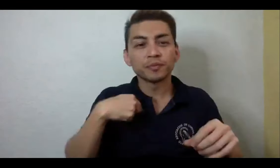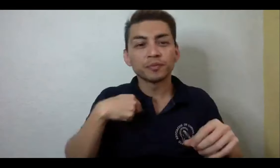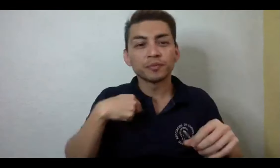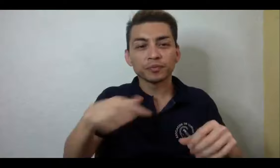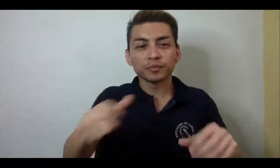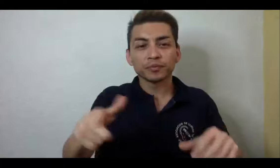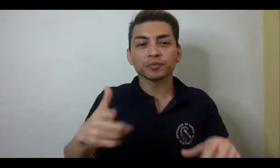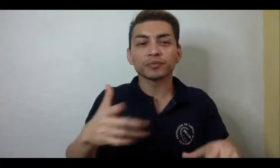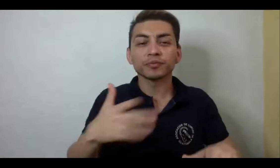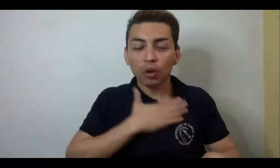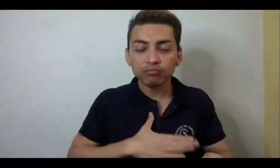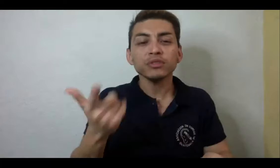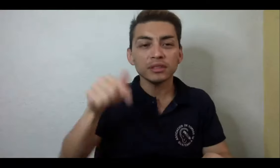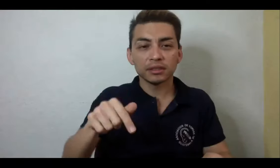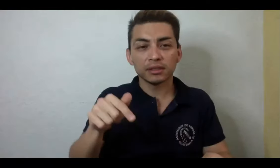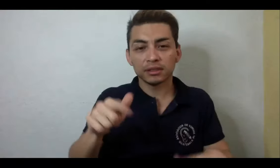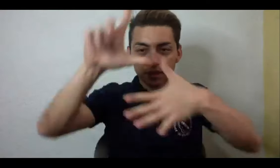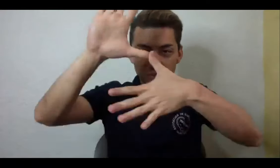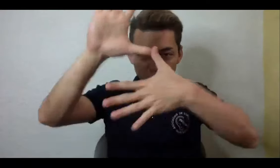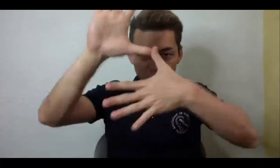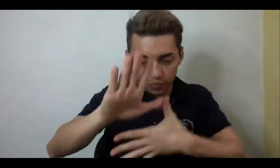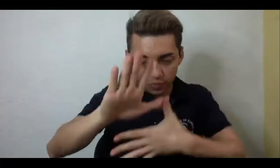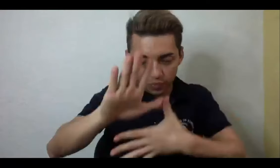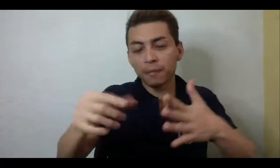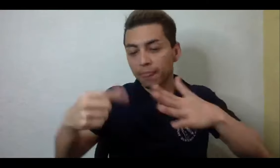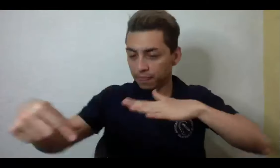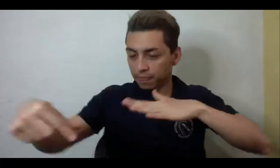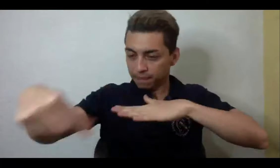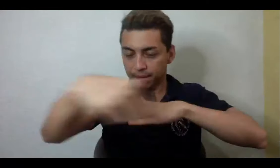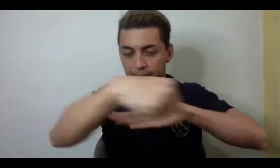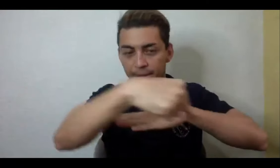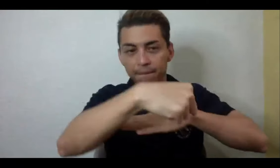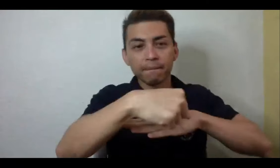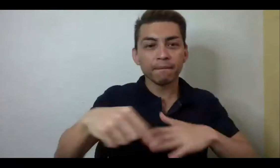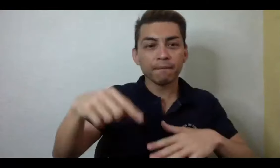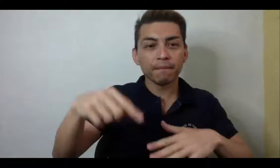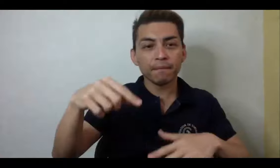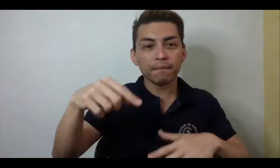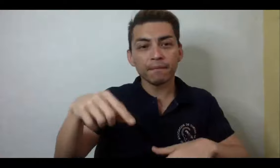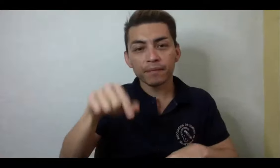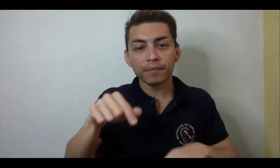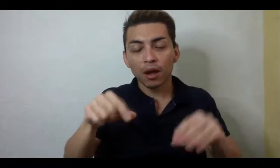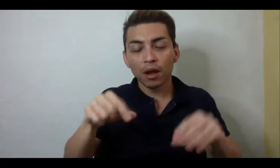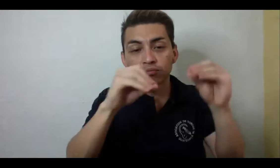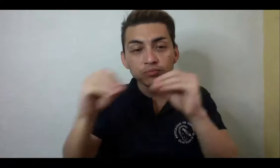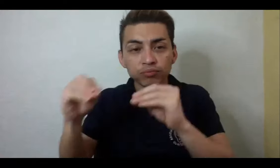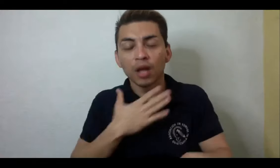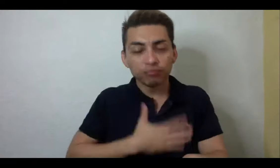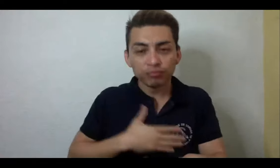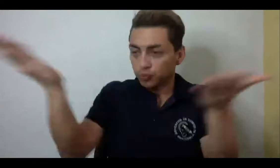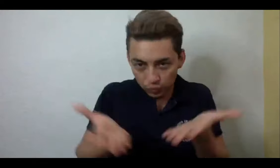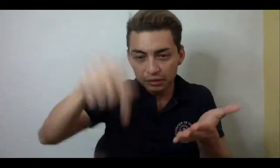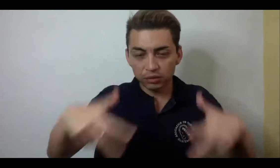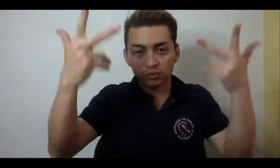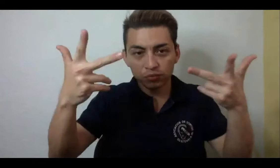and the Caribbean, Oreal UNESCO Santiago, it is my pleasure to welcome you to this launch event in the